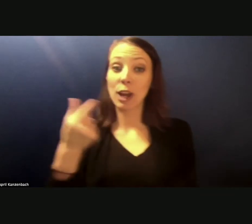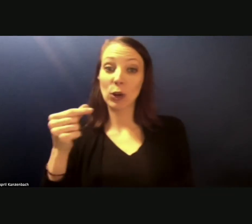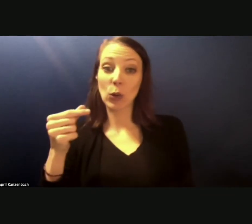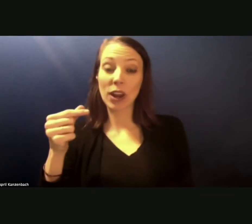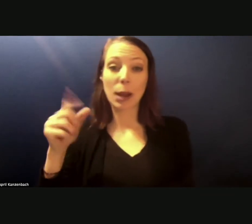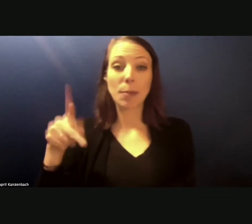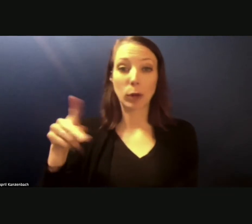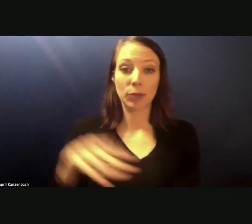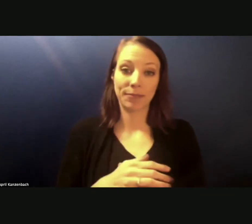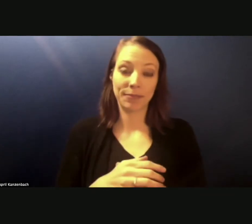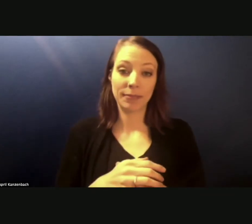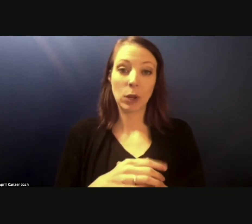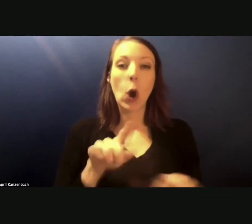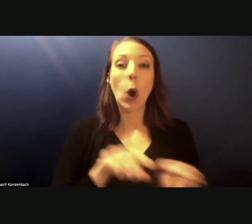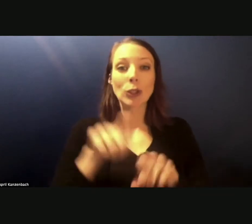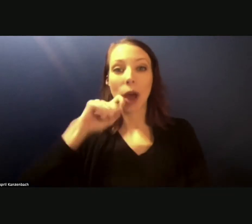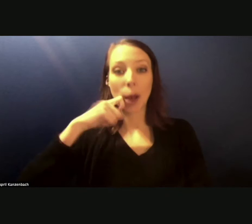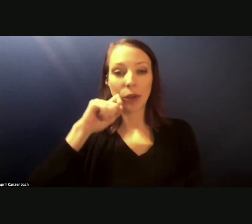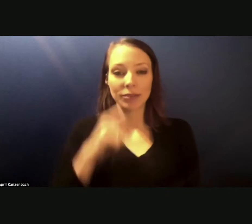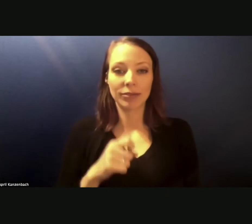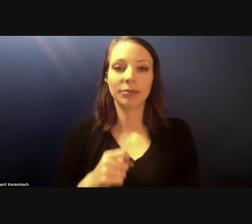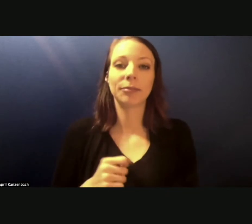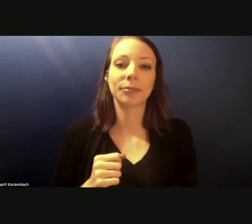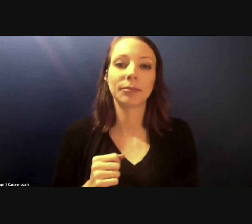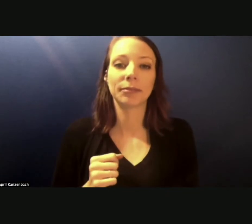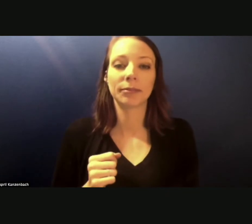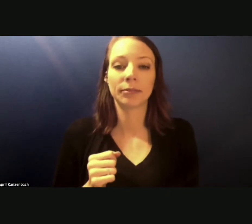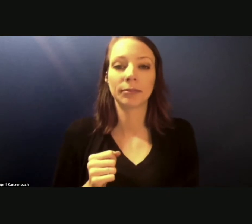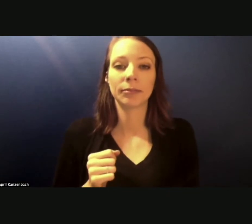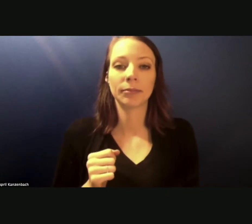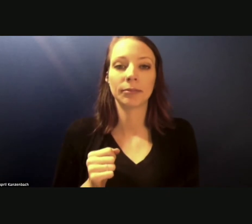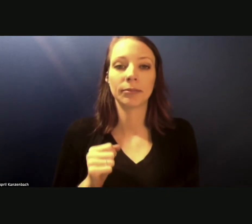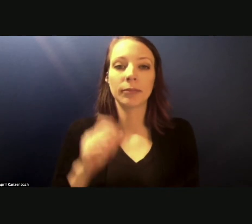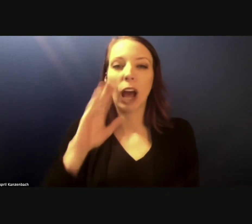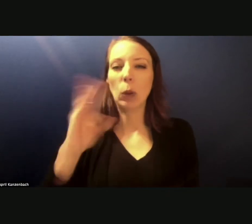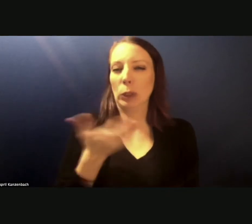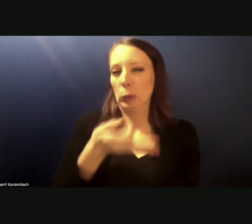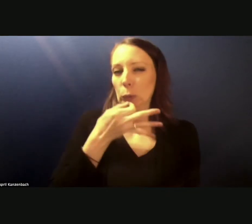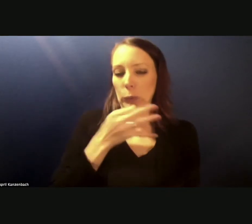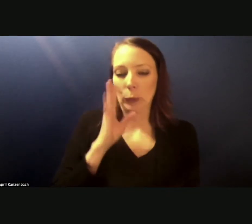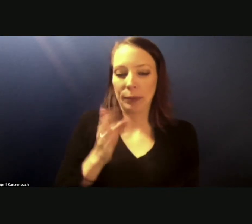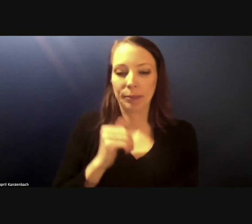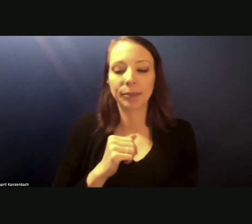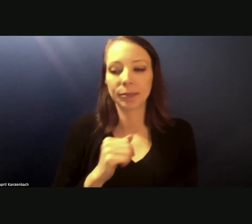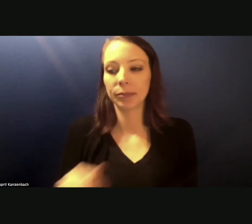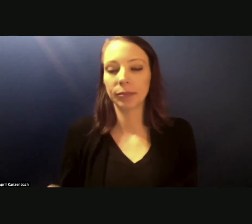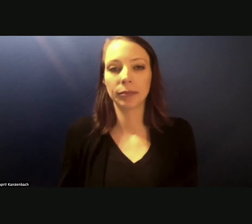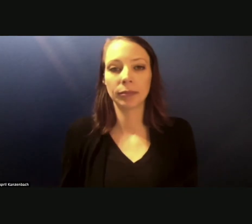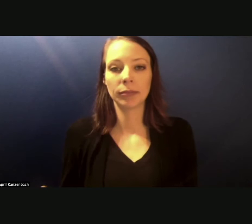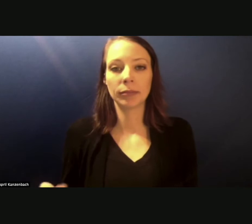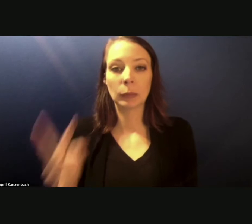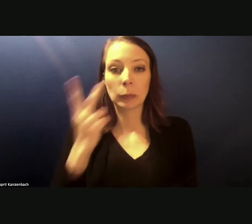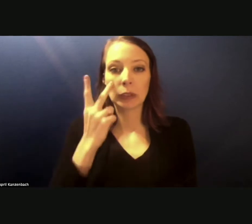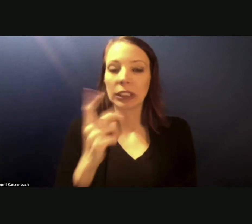and then the apple. There's all four of the dressing, which I'll introduce in a little bit. But so you see, it's